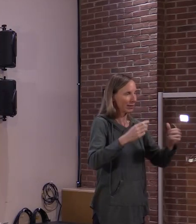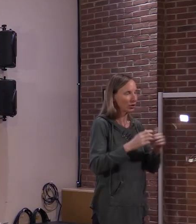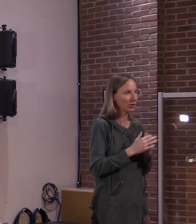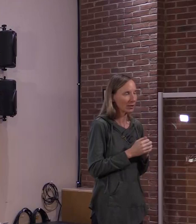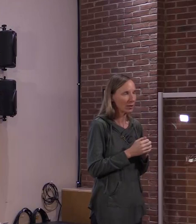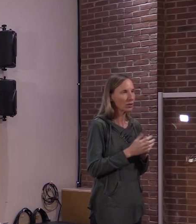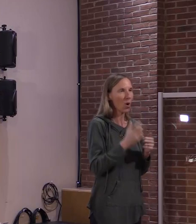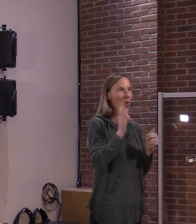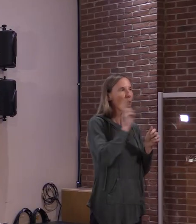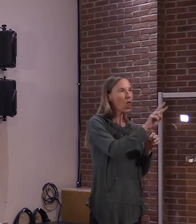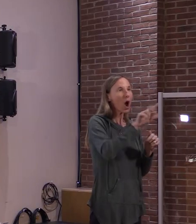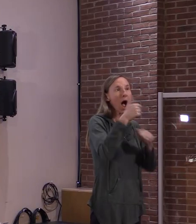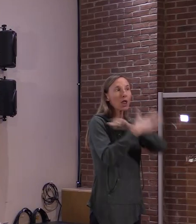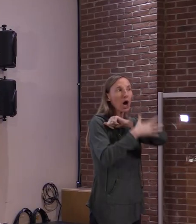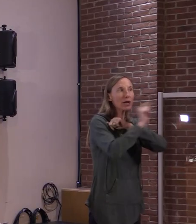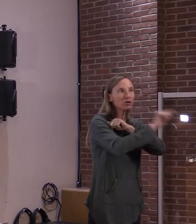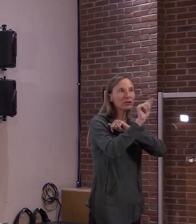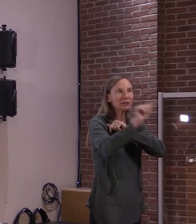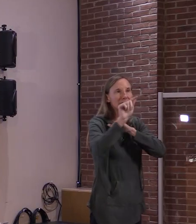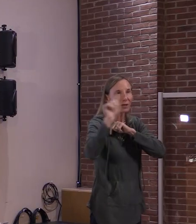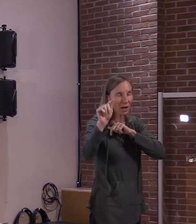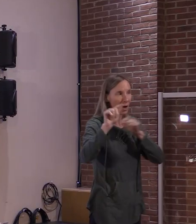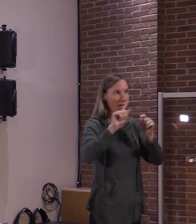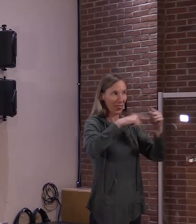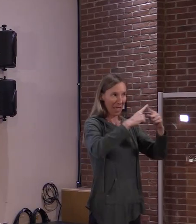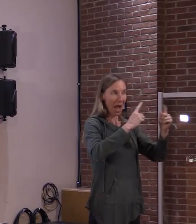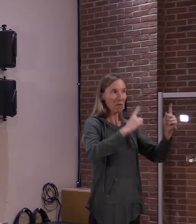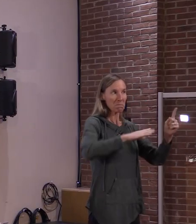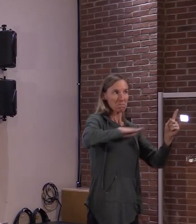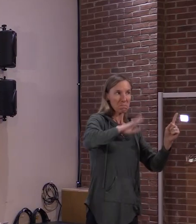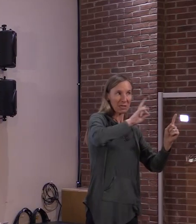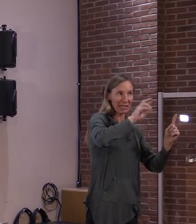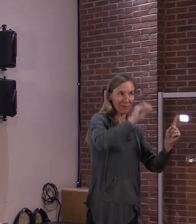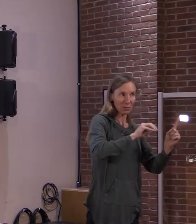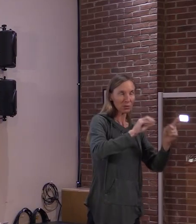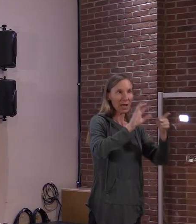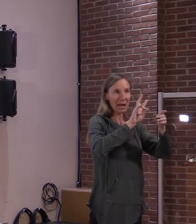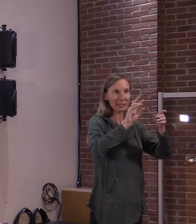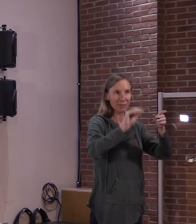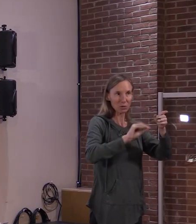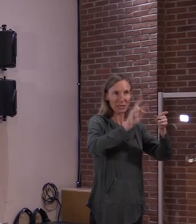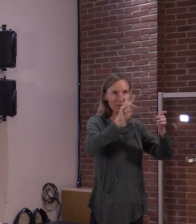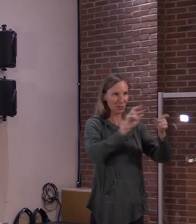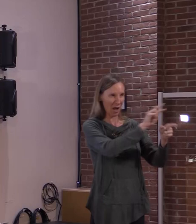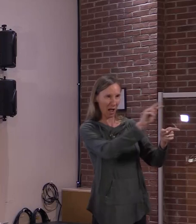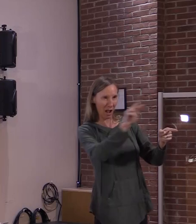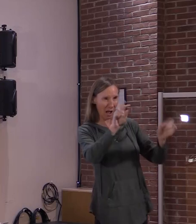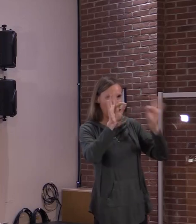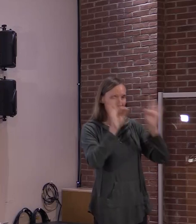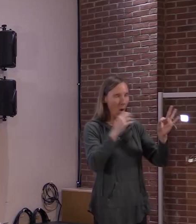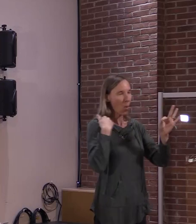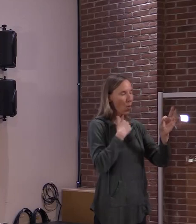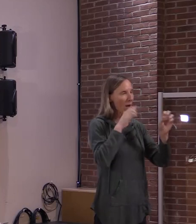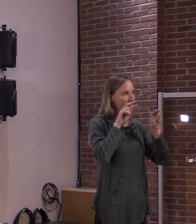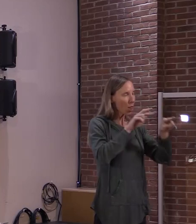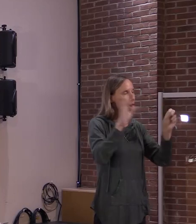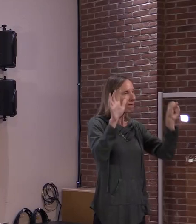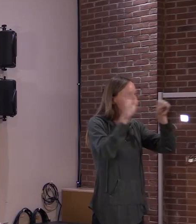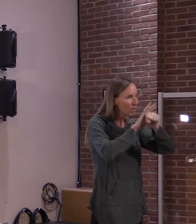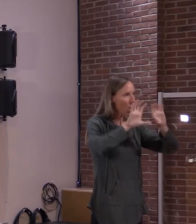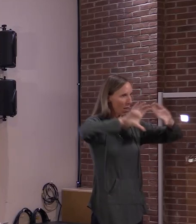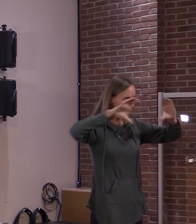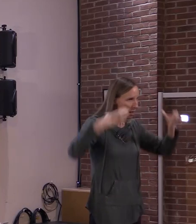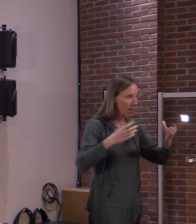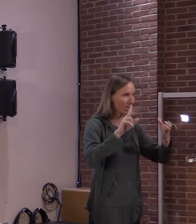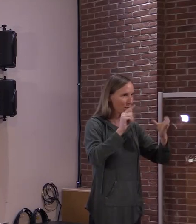at other countries and what has happened when they've reached those points on their case counts. So that's why we're looking at the full population on that